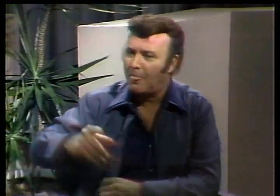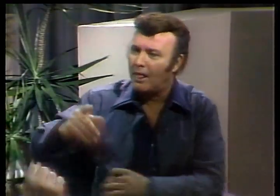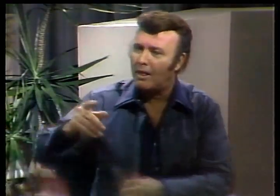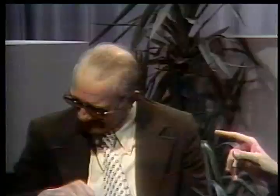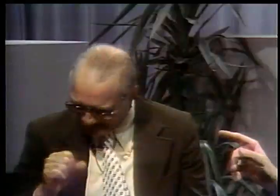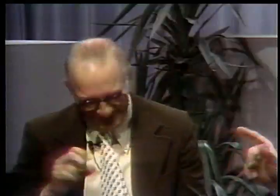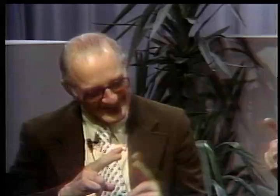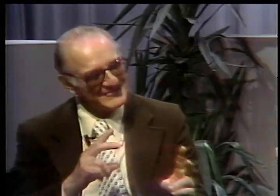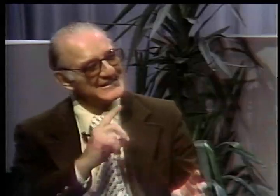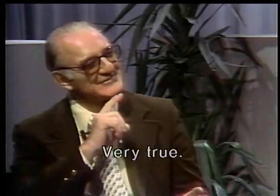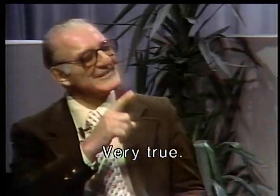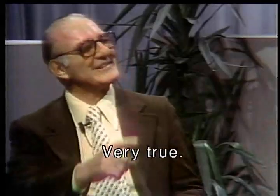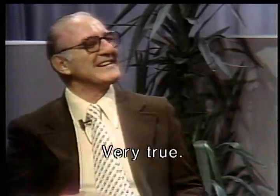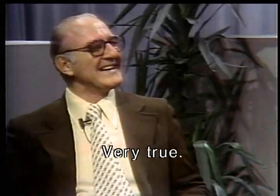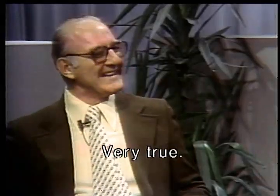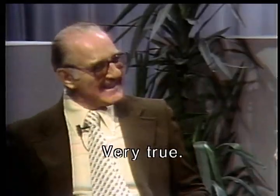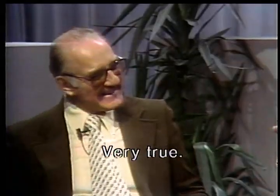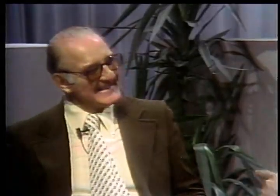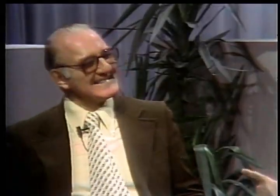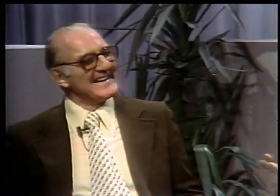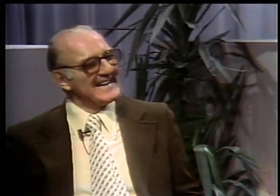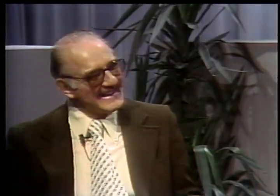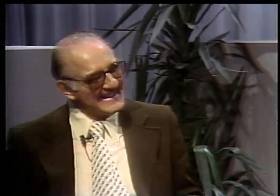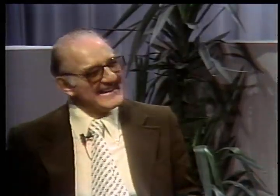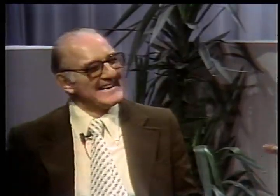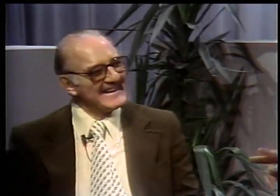Yes, very true. Yeah.